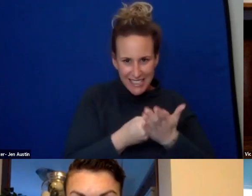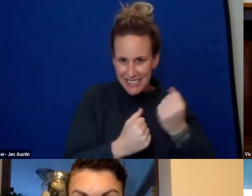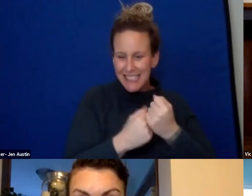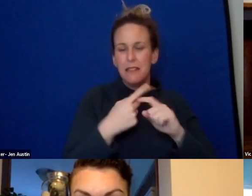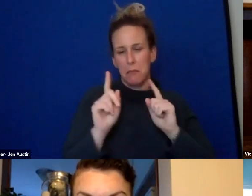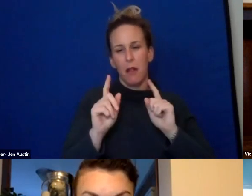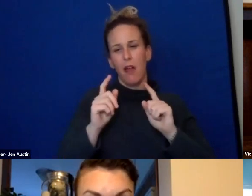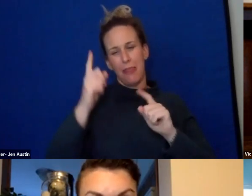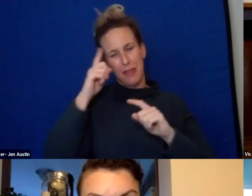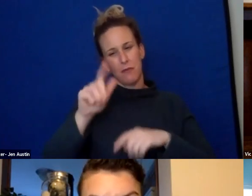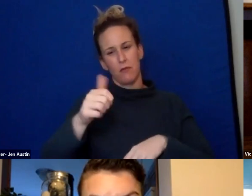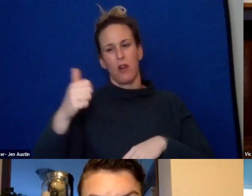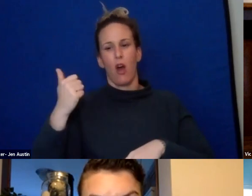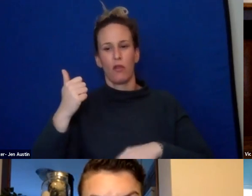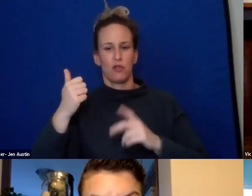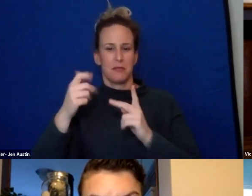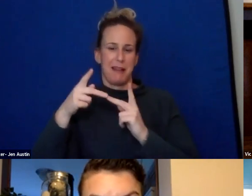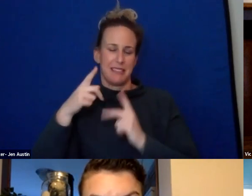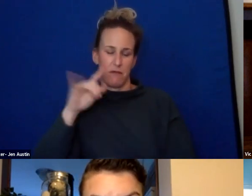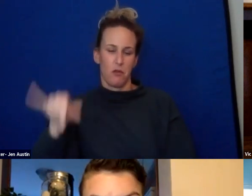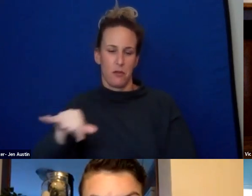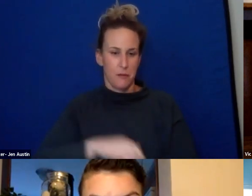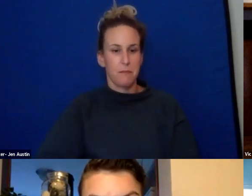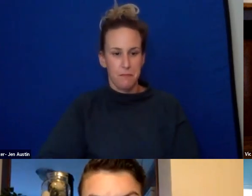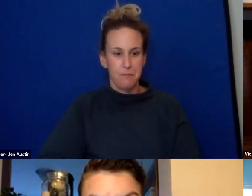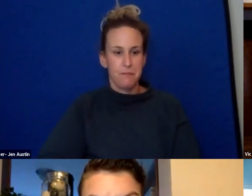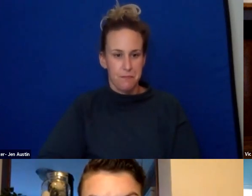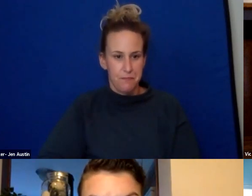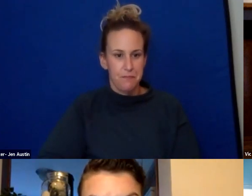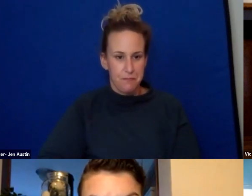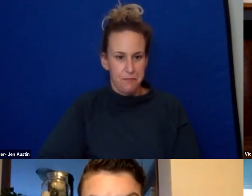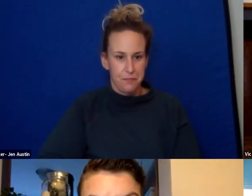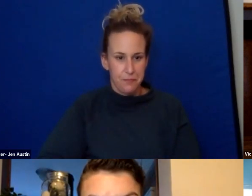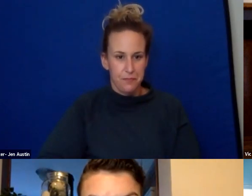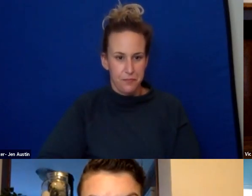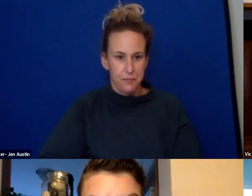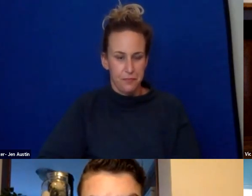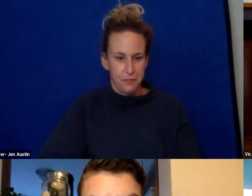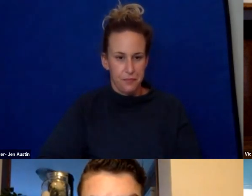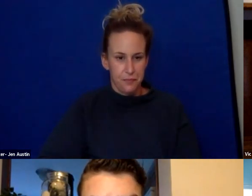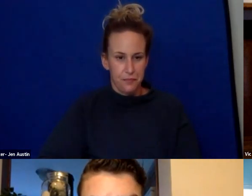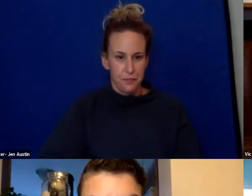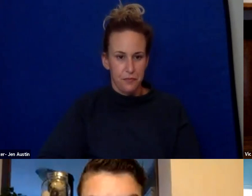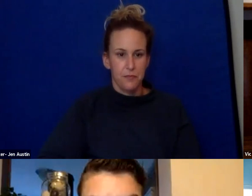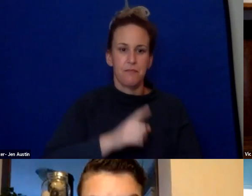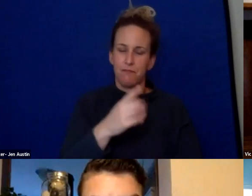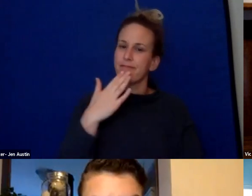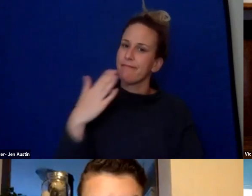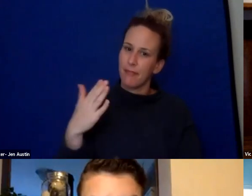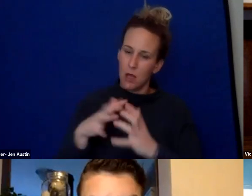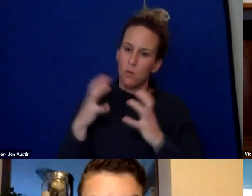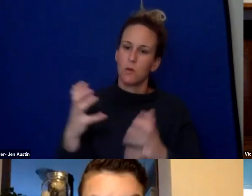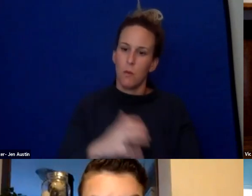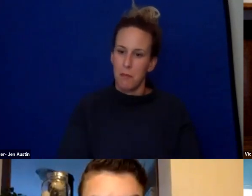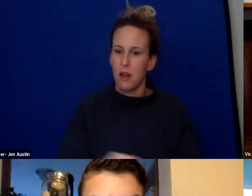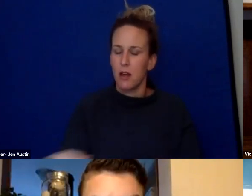there are some other other spaces for that thank you so much for